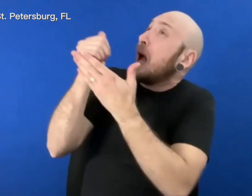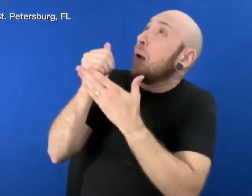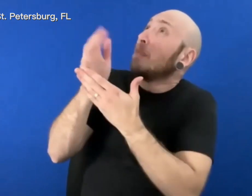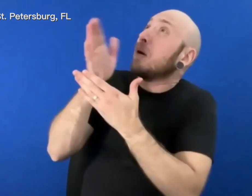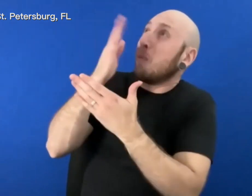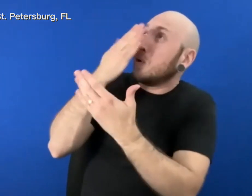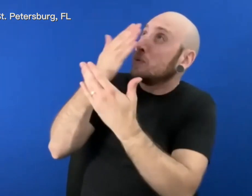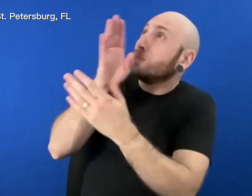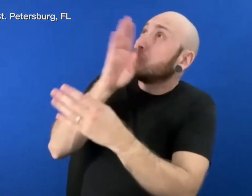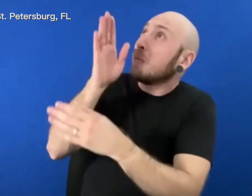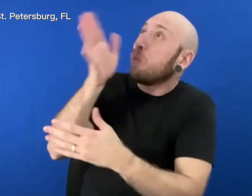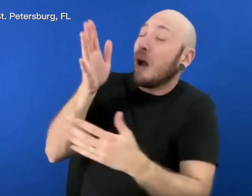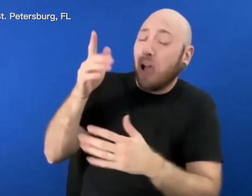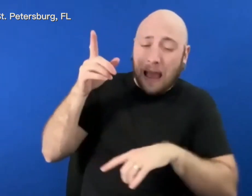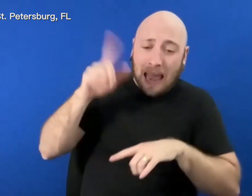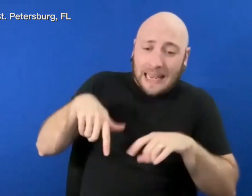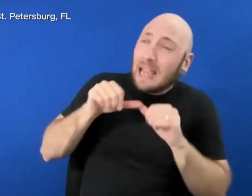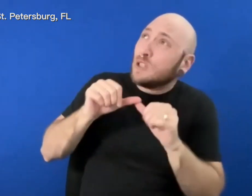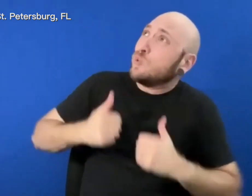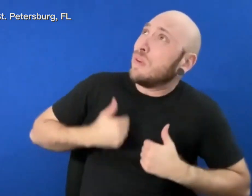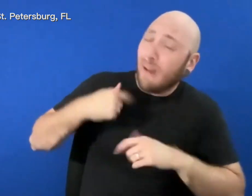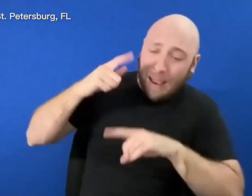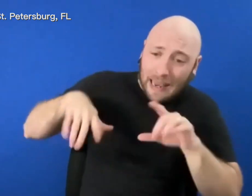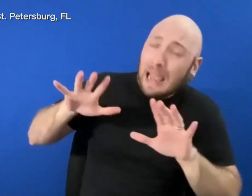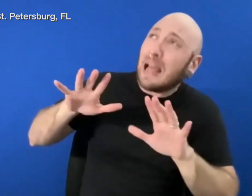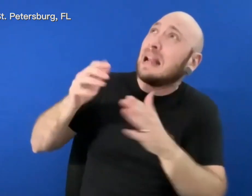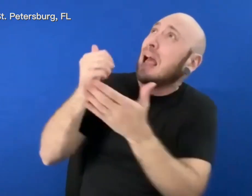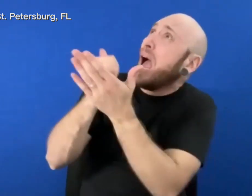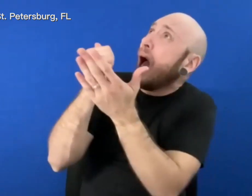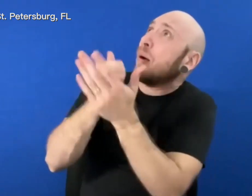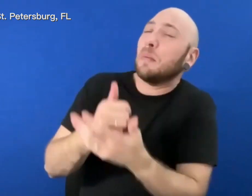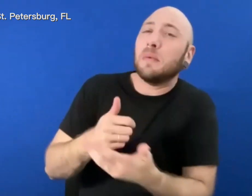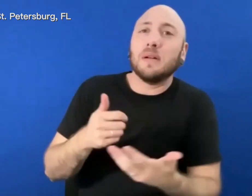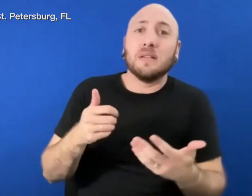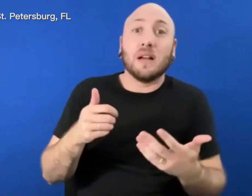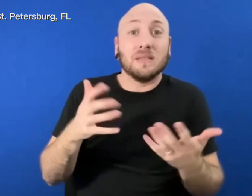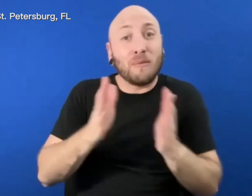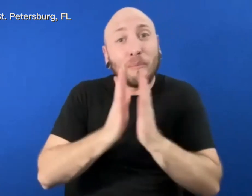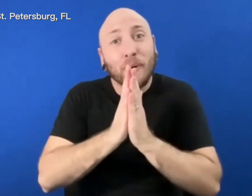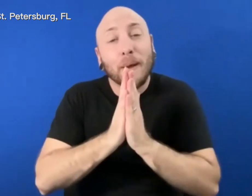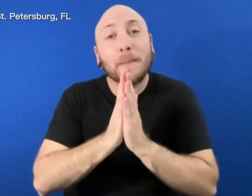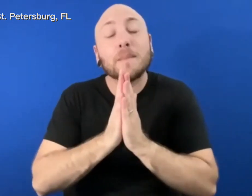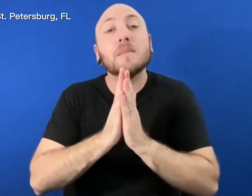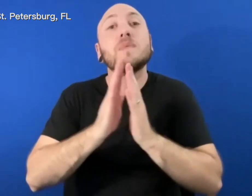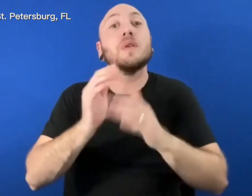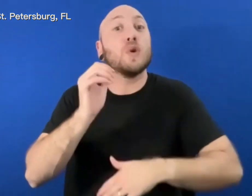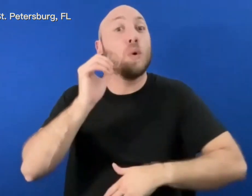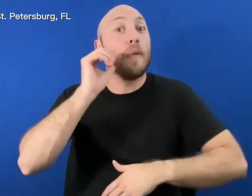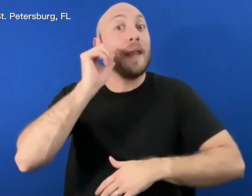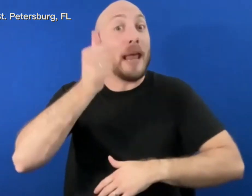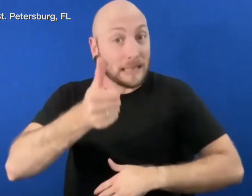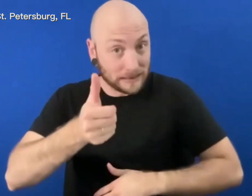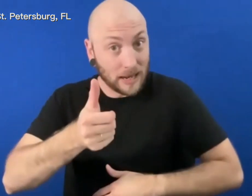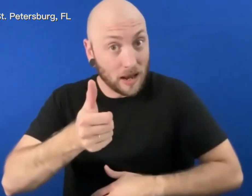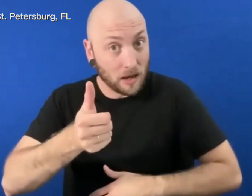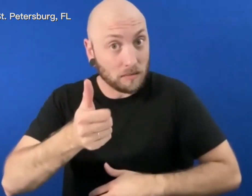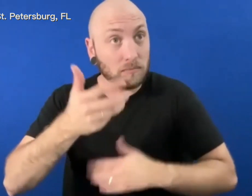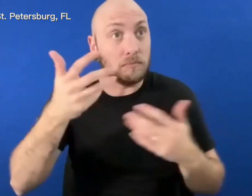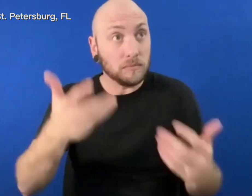can't live like this anymore. I'll do whatever it takes. And I woke up the next day after that, and I